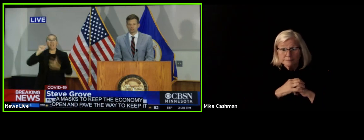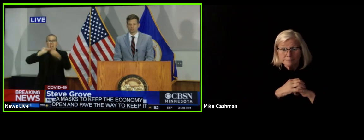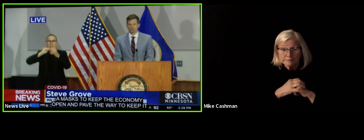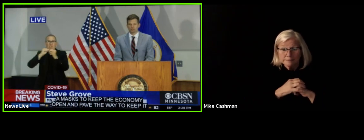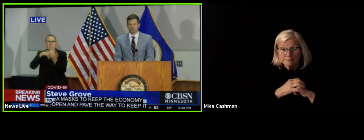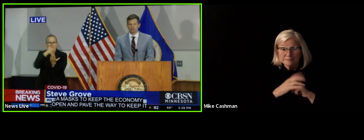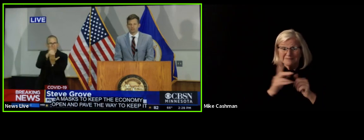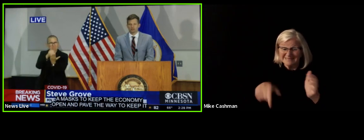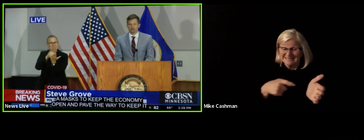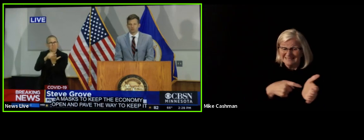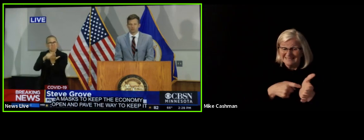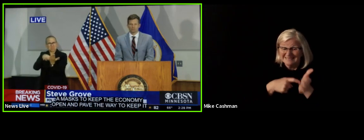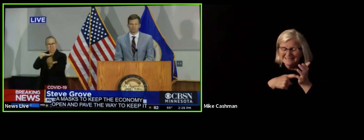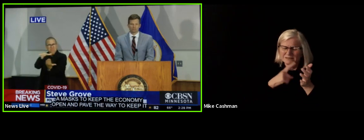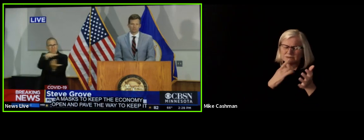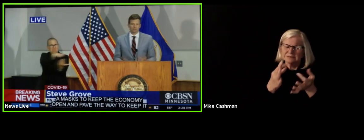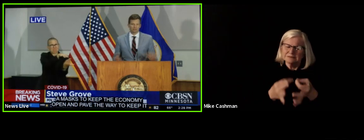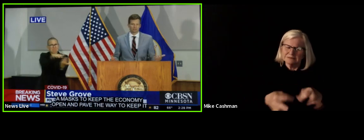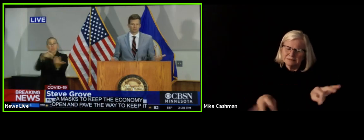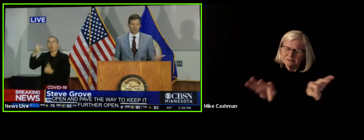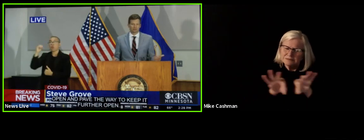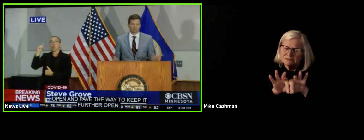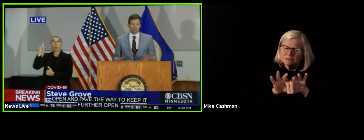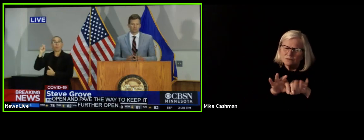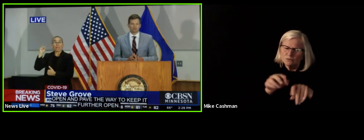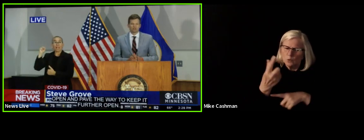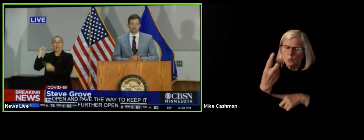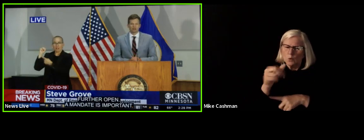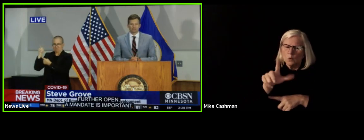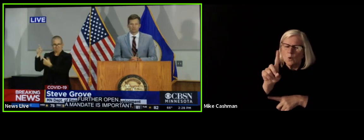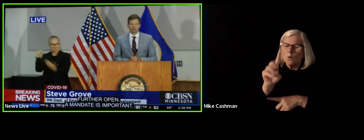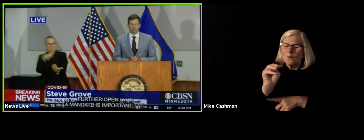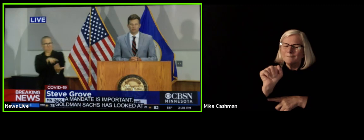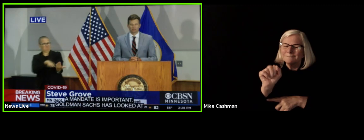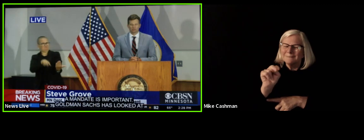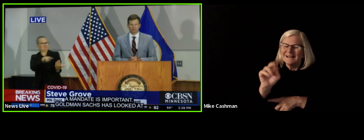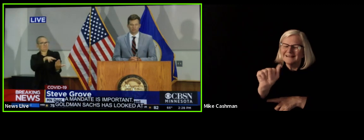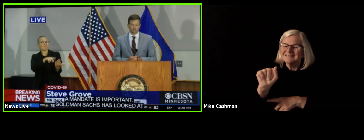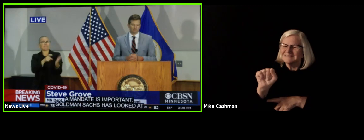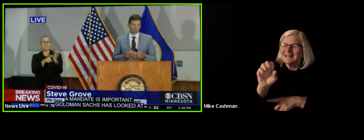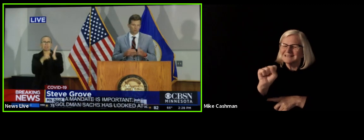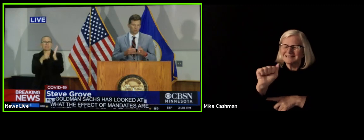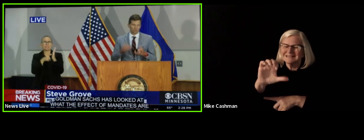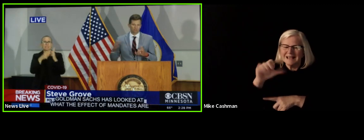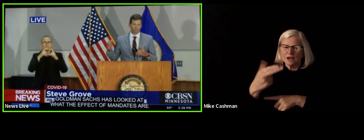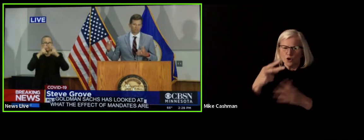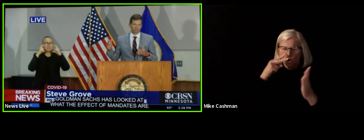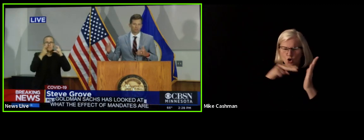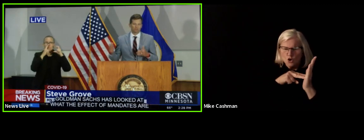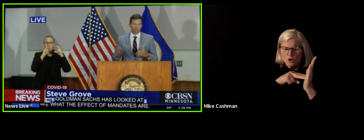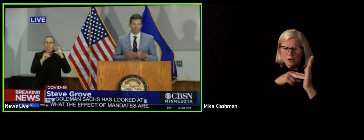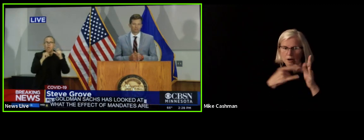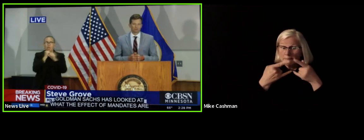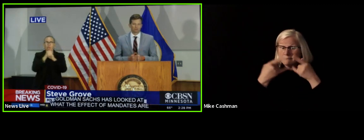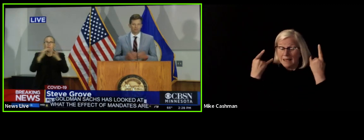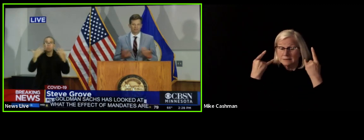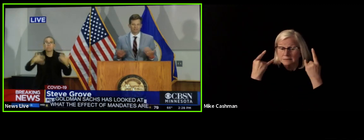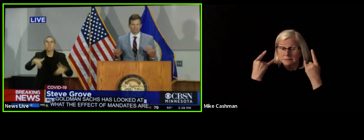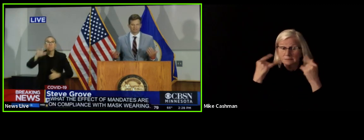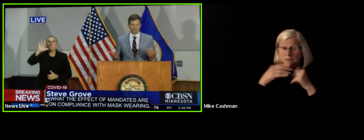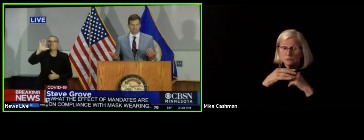Sachs has looked at what the effective mandates are on compliance with mask wearing, and they saw a 25% jump in mask wearing